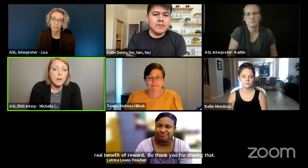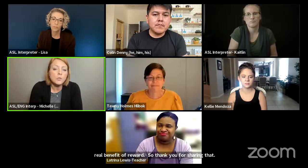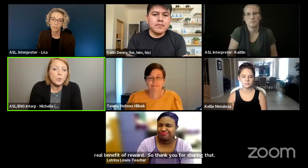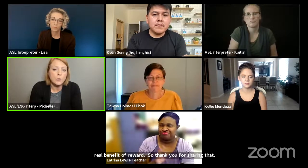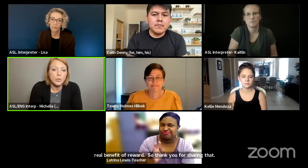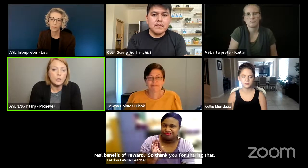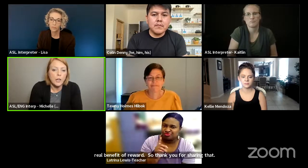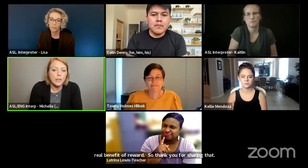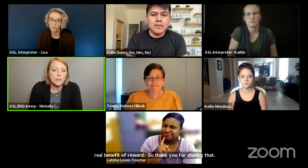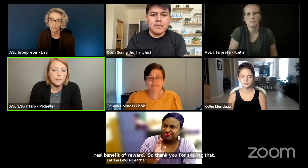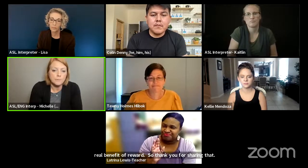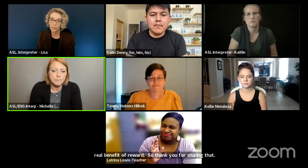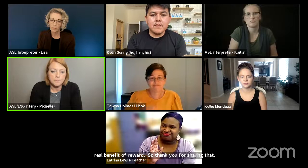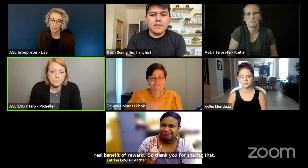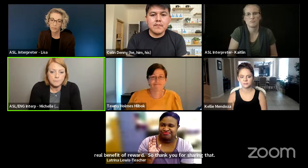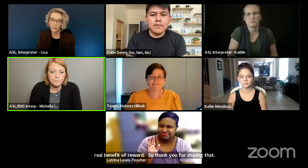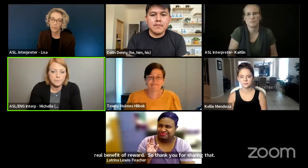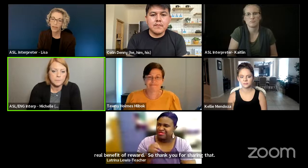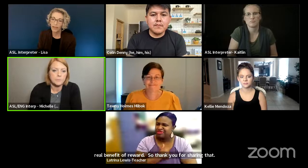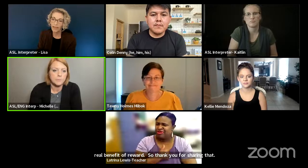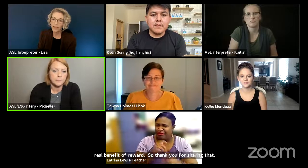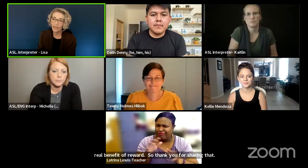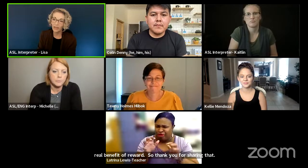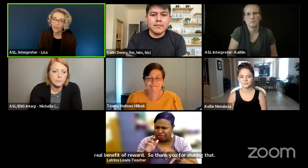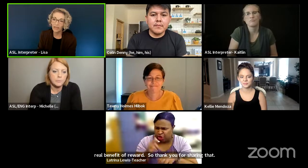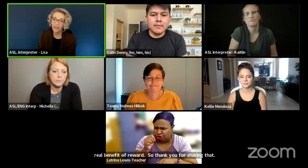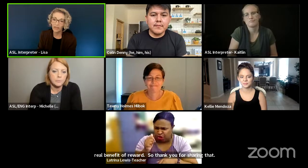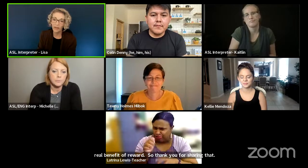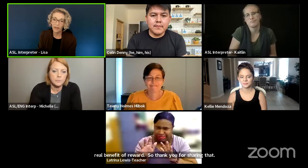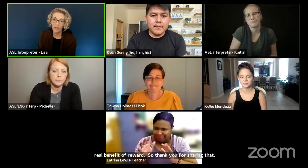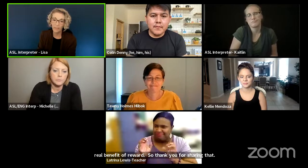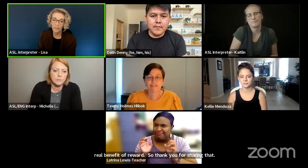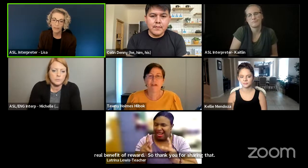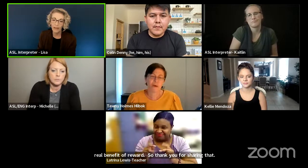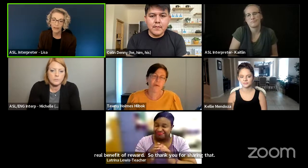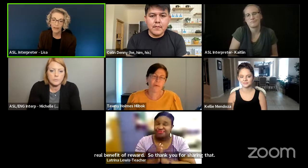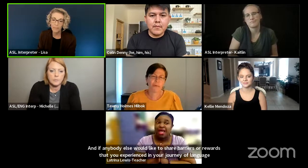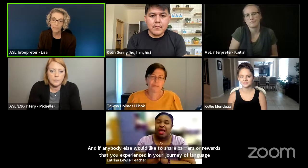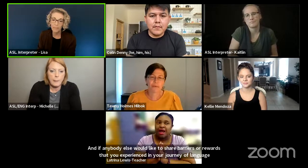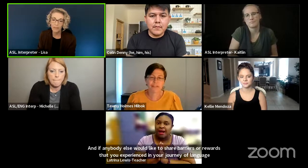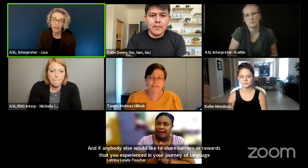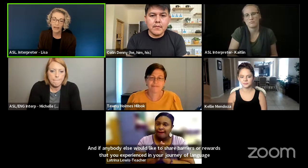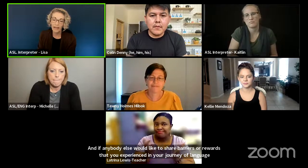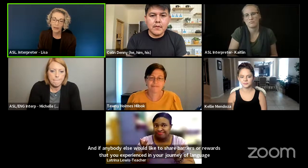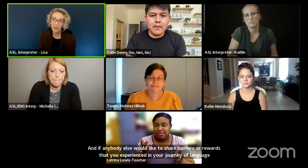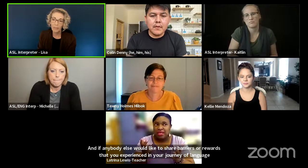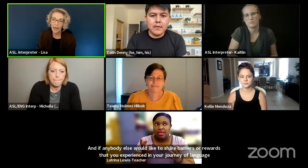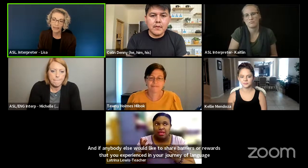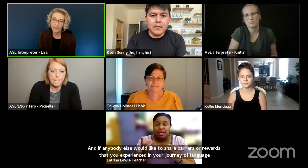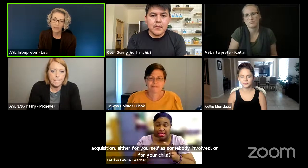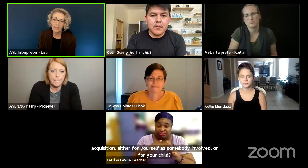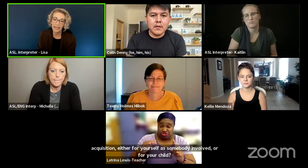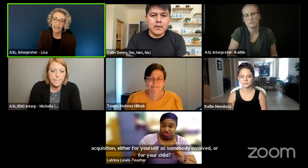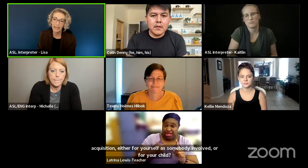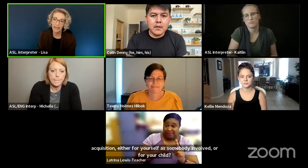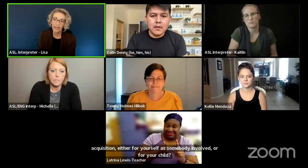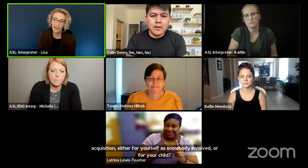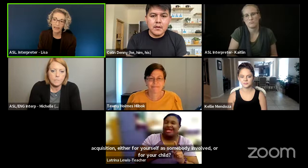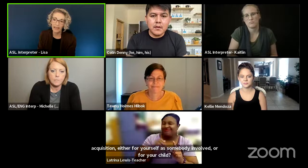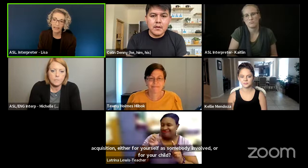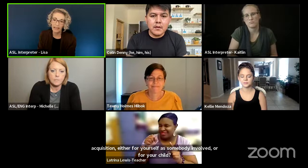somebody involved or for your child. I can go. This is Latrina. Kind of coming back to